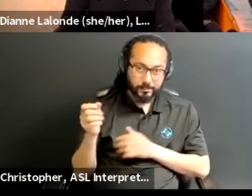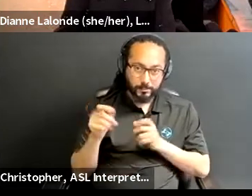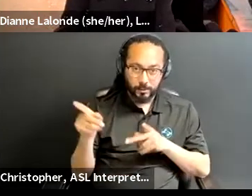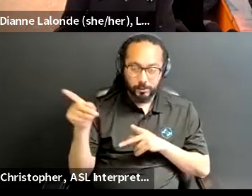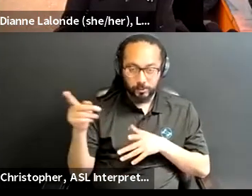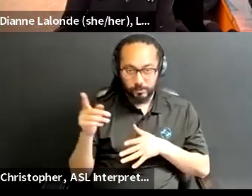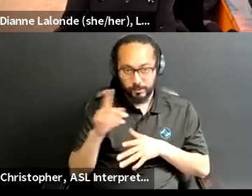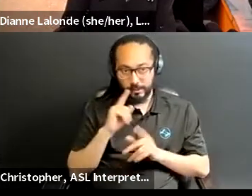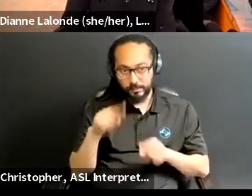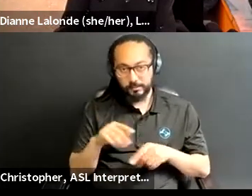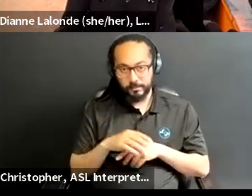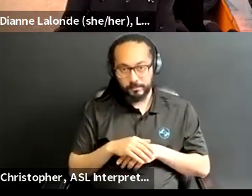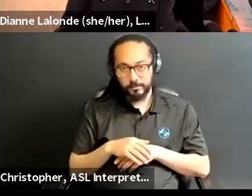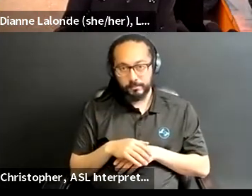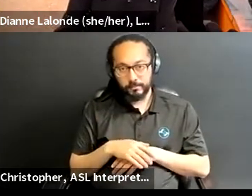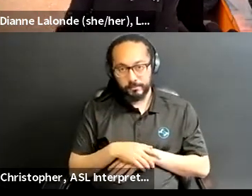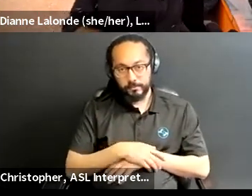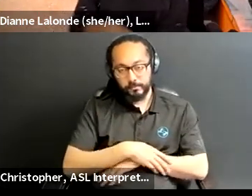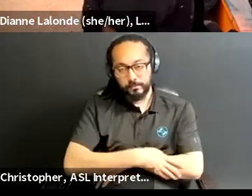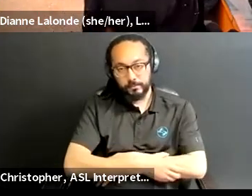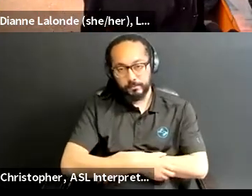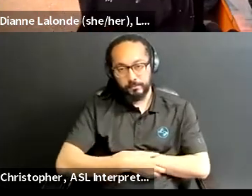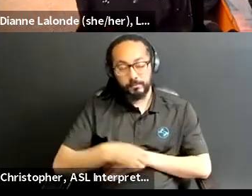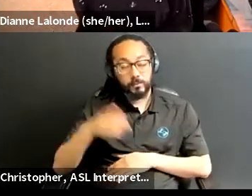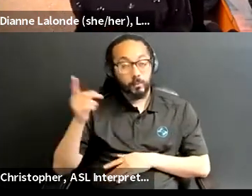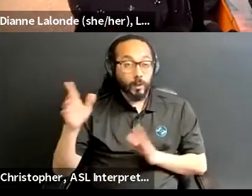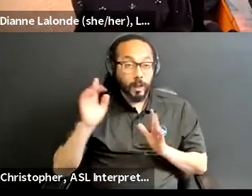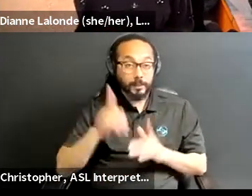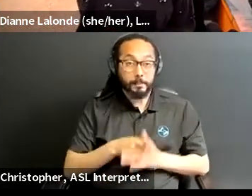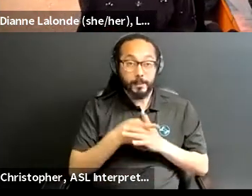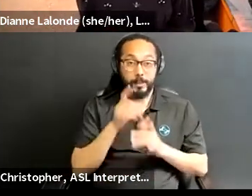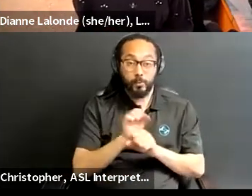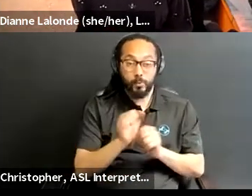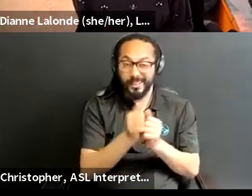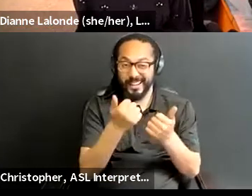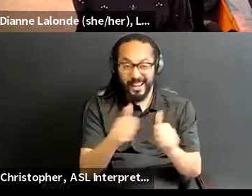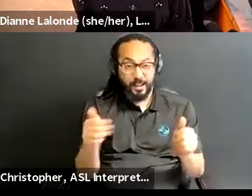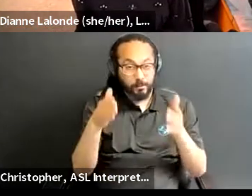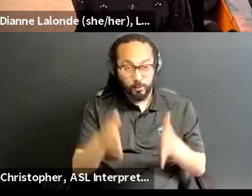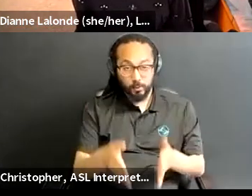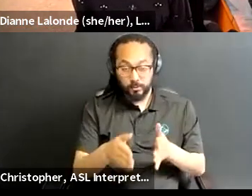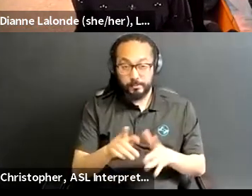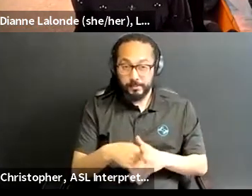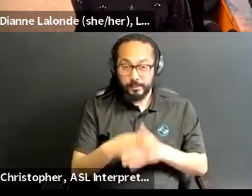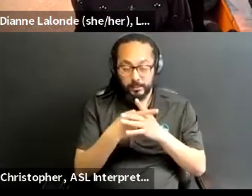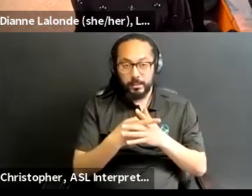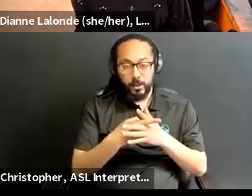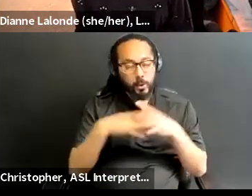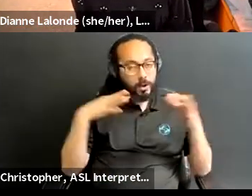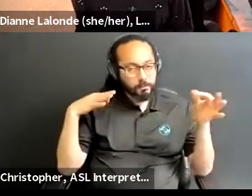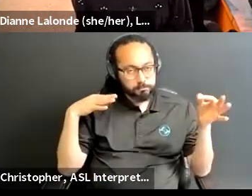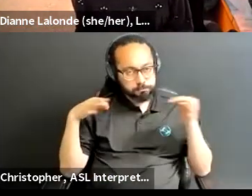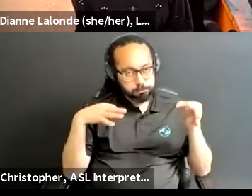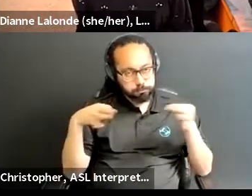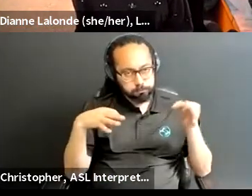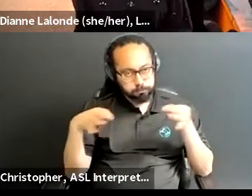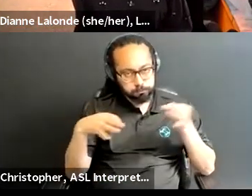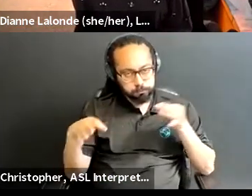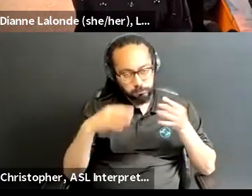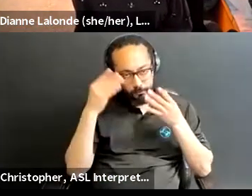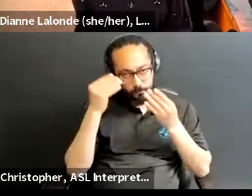Well, at the front end of the work that we do with anybody is a very, very detailed informed consent